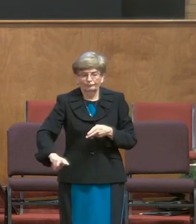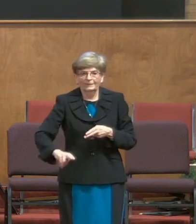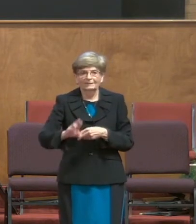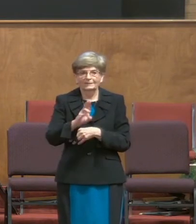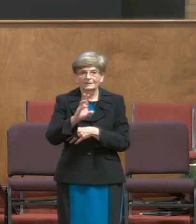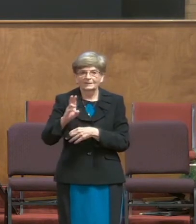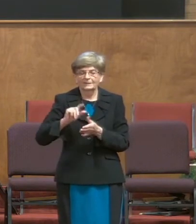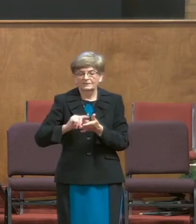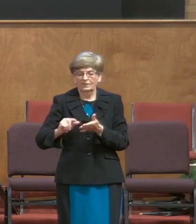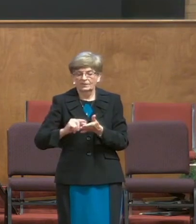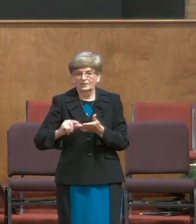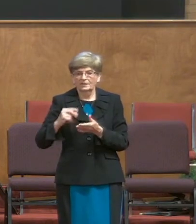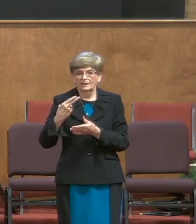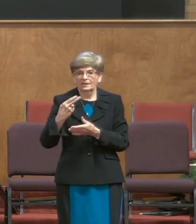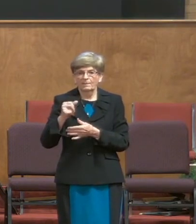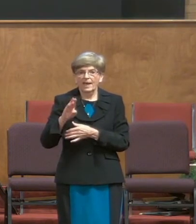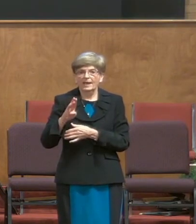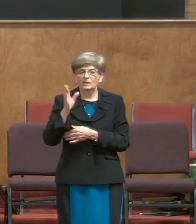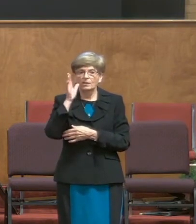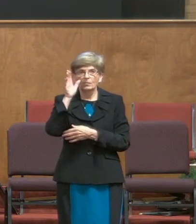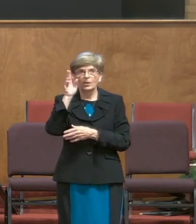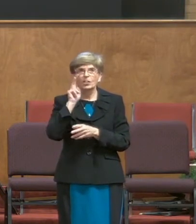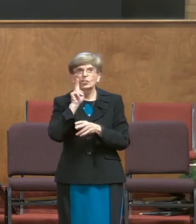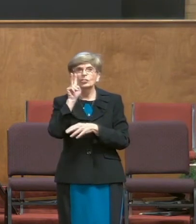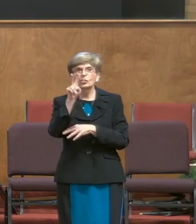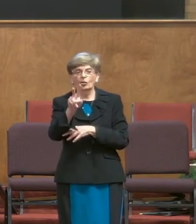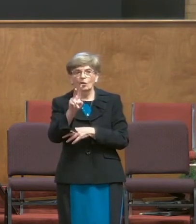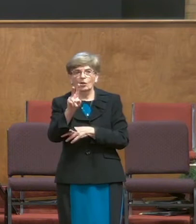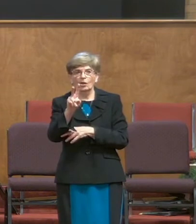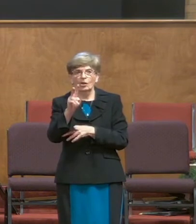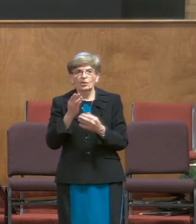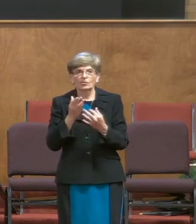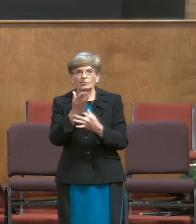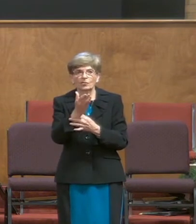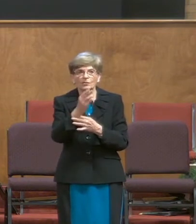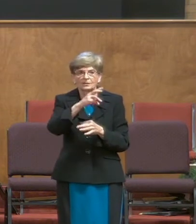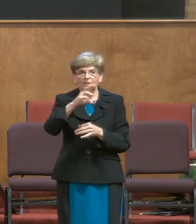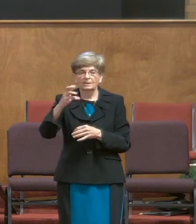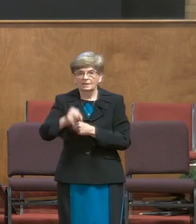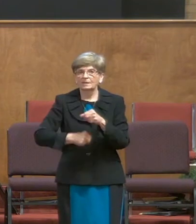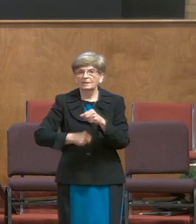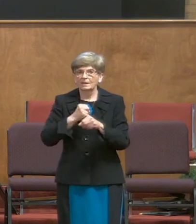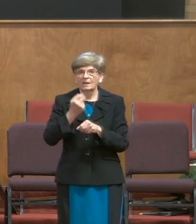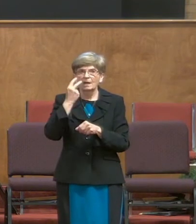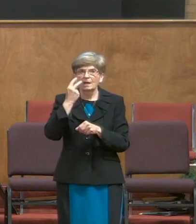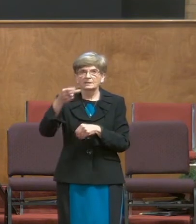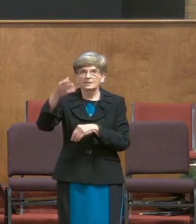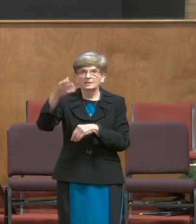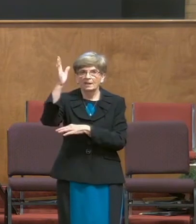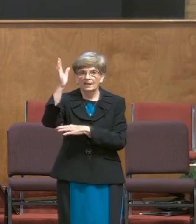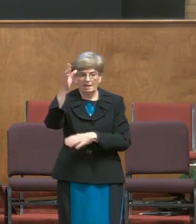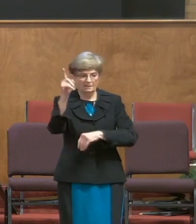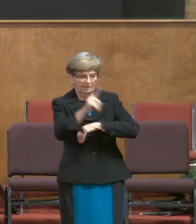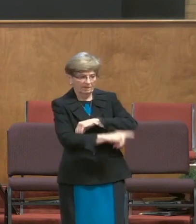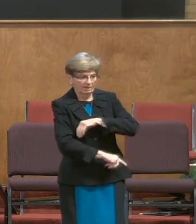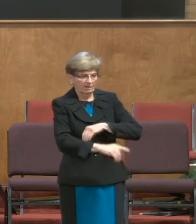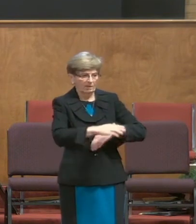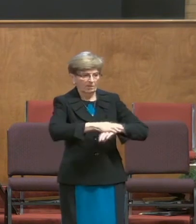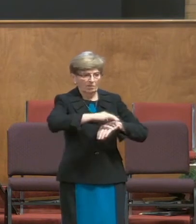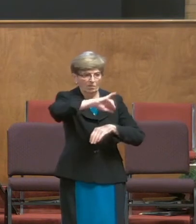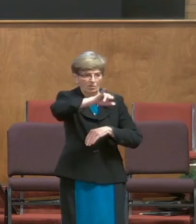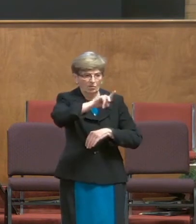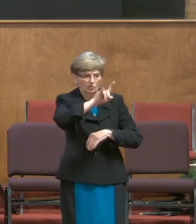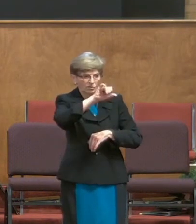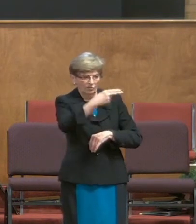Habakkuk is going to look ahead over the next 66 years. He's going to see God's judgment on Judah and God's judgment